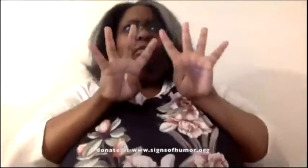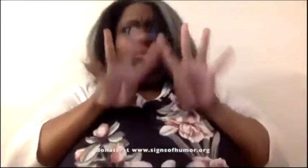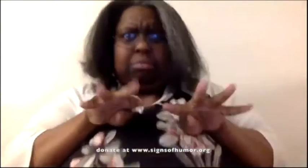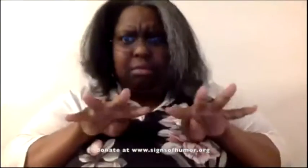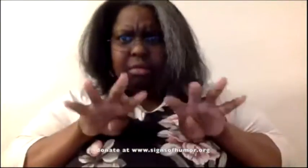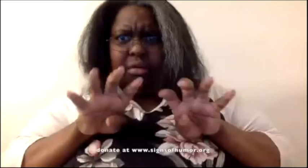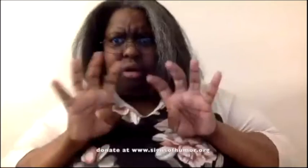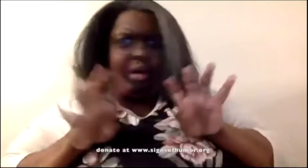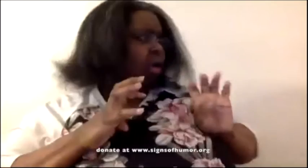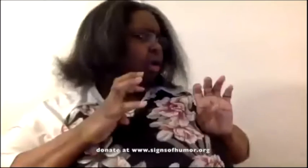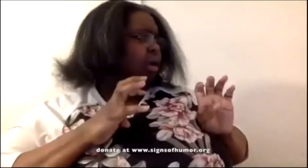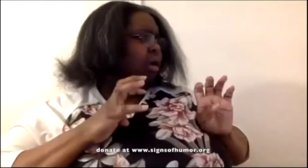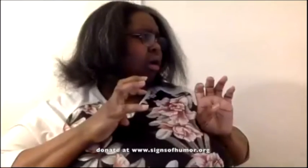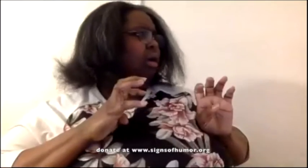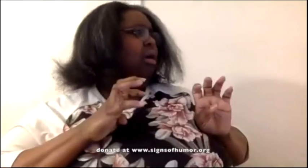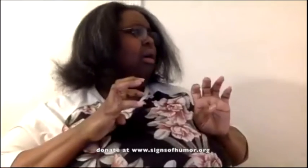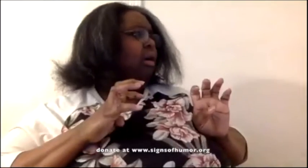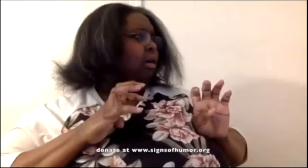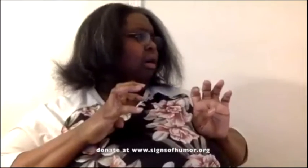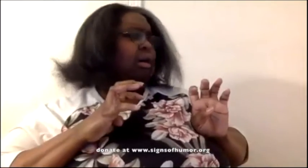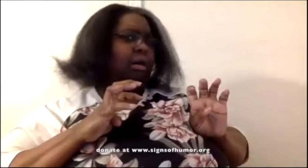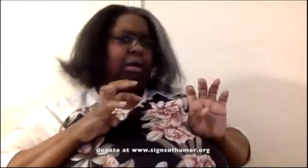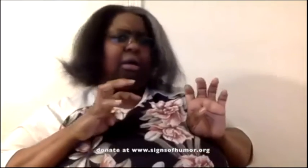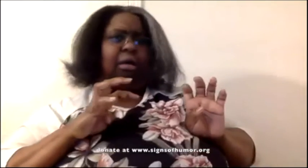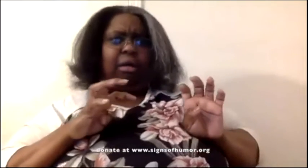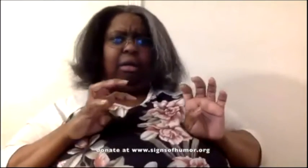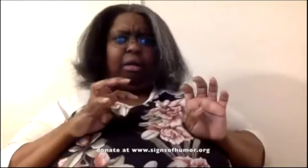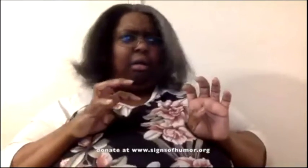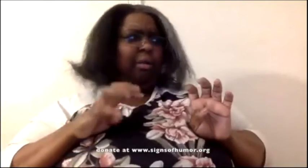Gone. They all look down the cliff. What? How? No way.